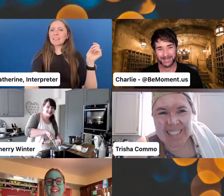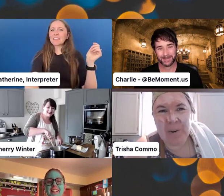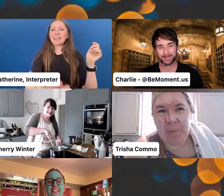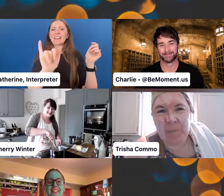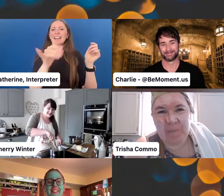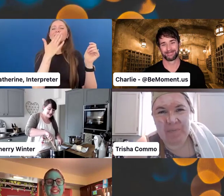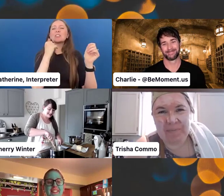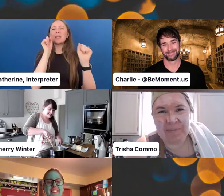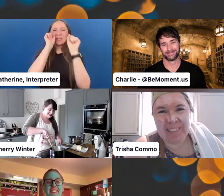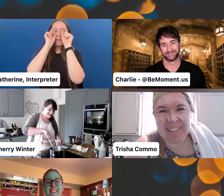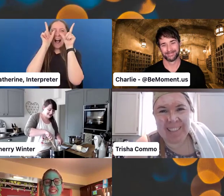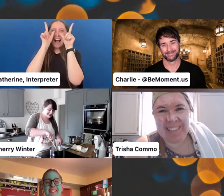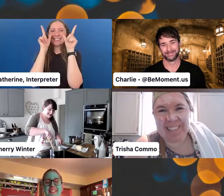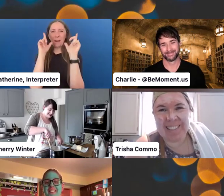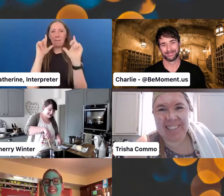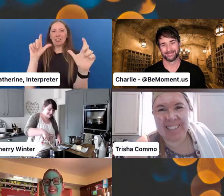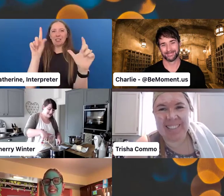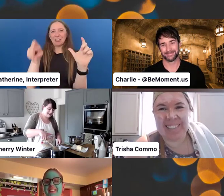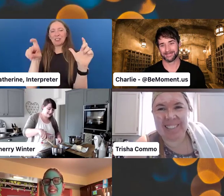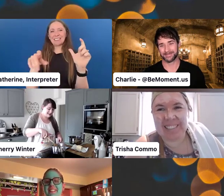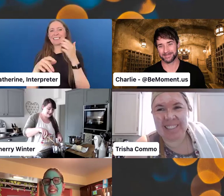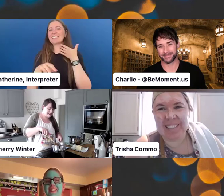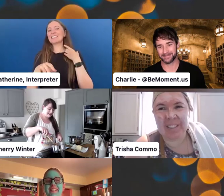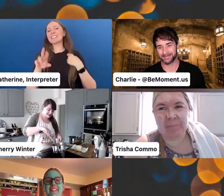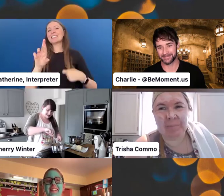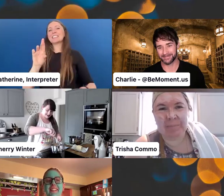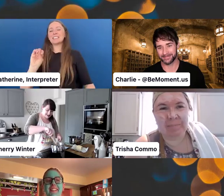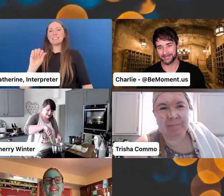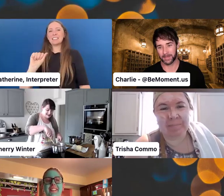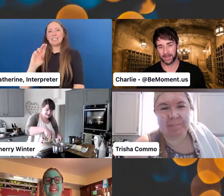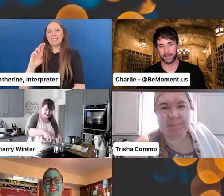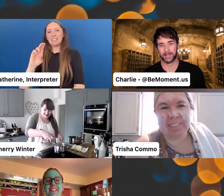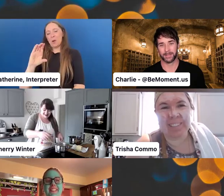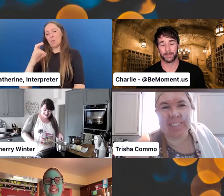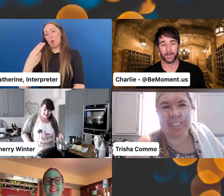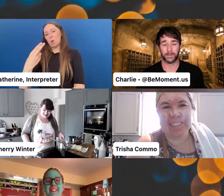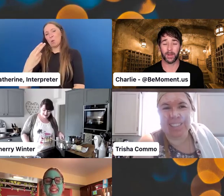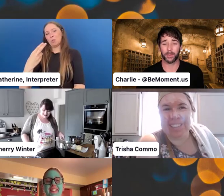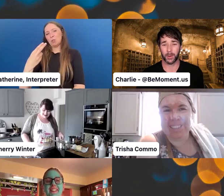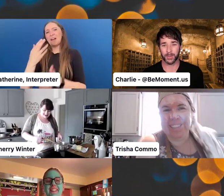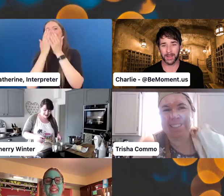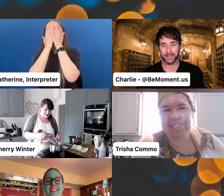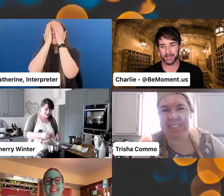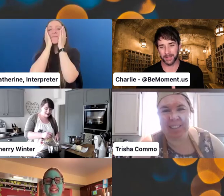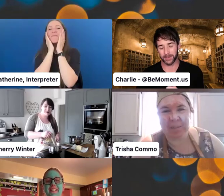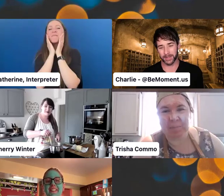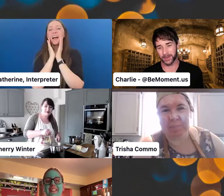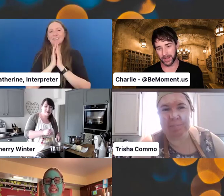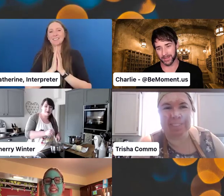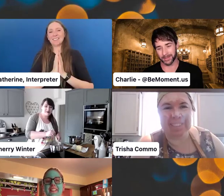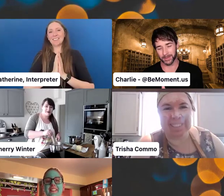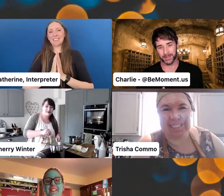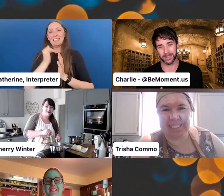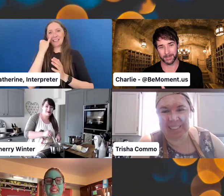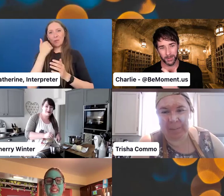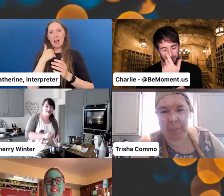take a photo of this. Right, all the roach masks. Oh my goodness. If you have a roach mask, raise your